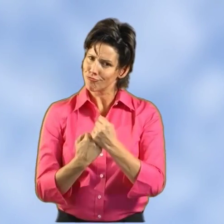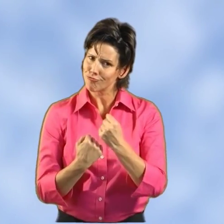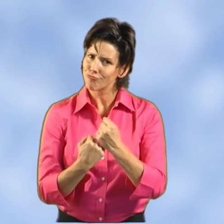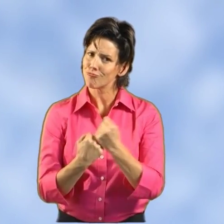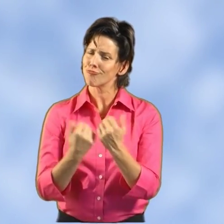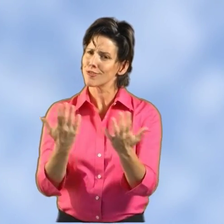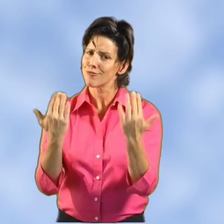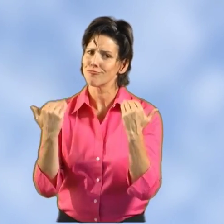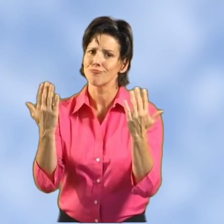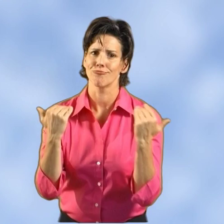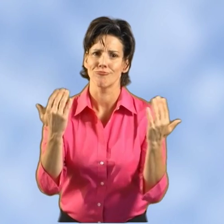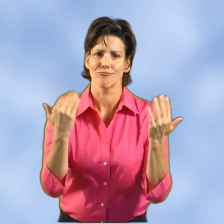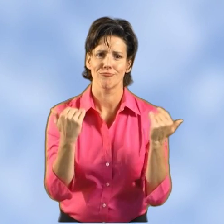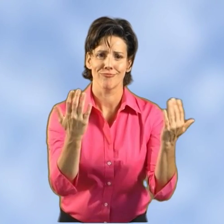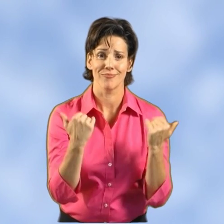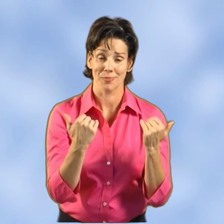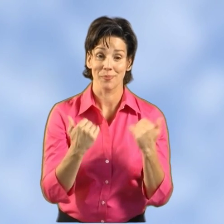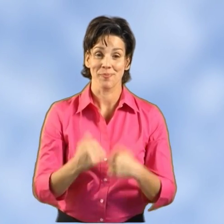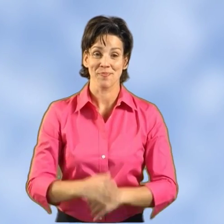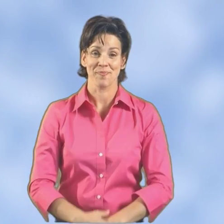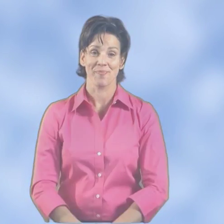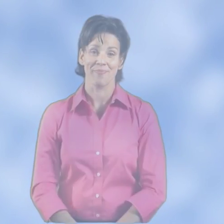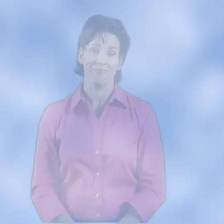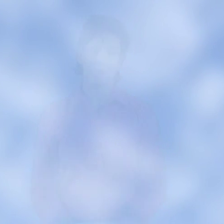Don't try to do it alone.